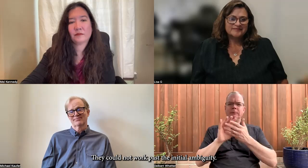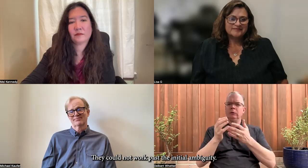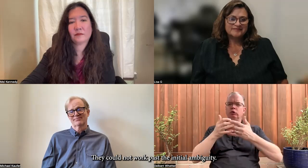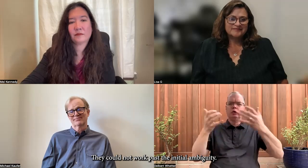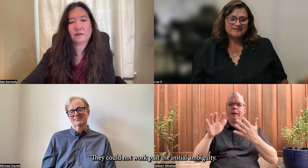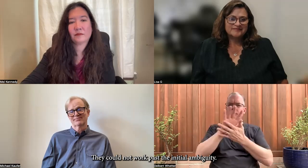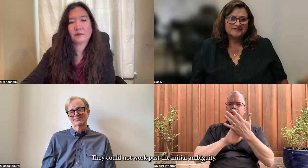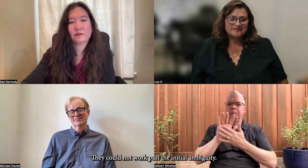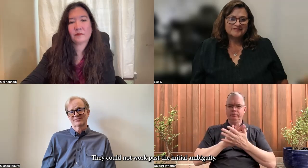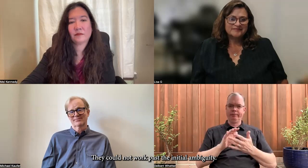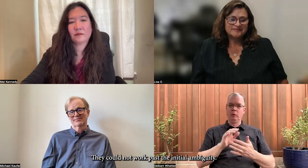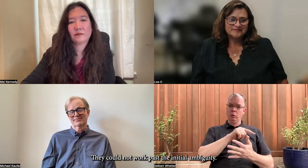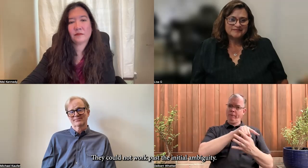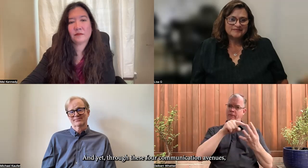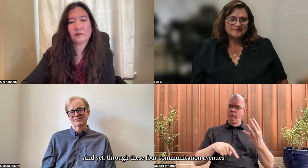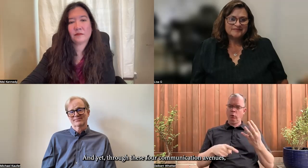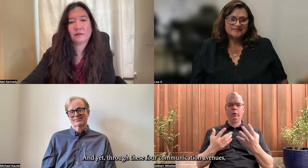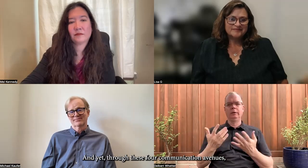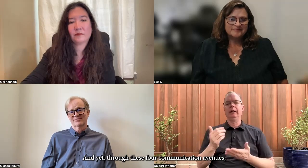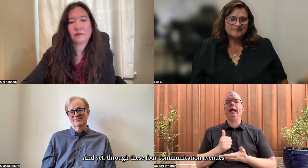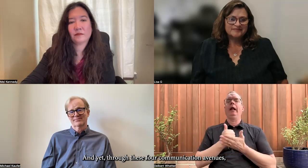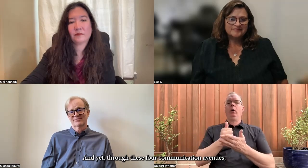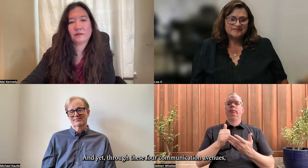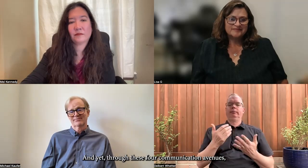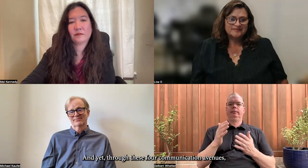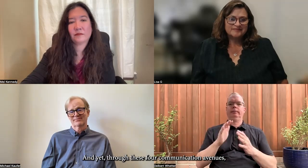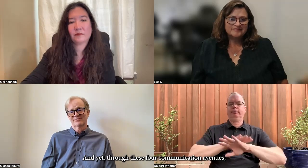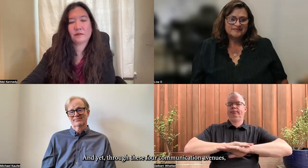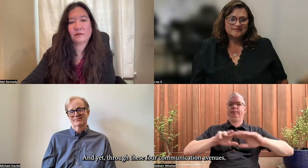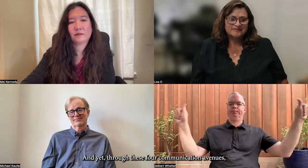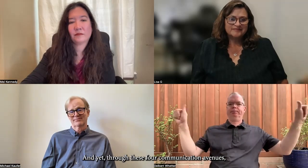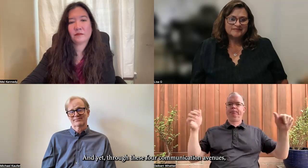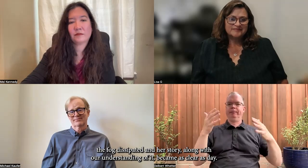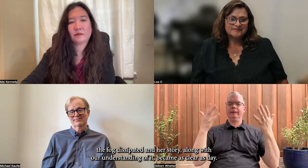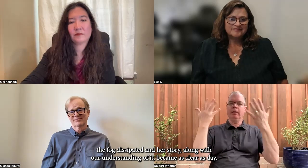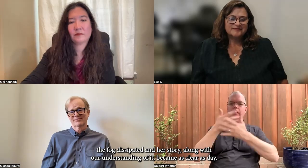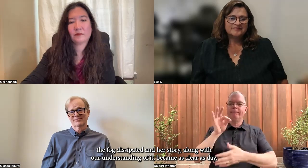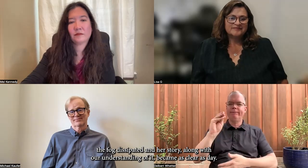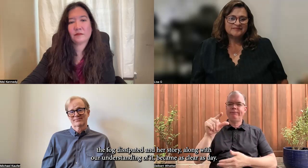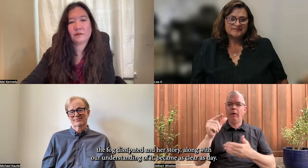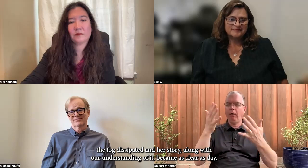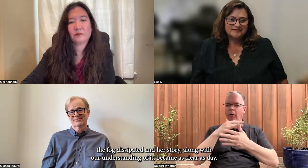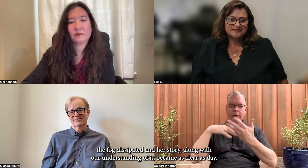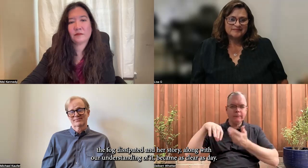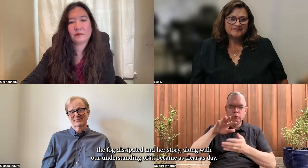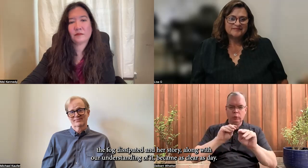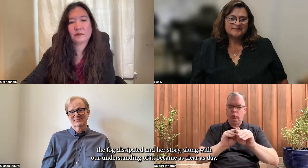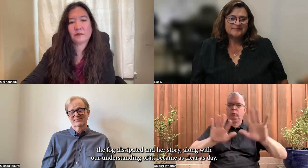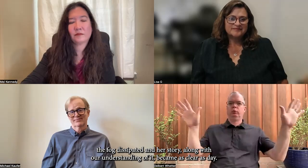experiences. They could not work past the initial ambiguity. And yet, through those 4 communication avenues, the fog dissipated, and her story, along with